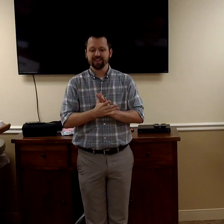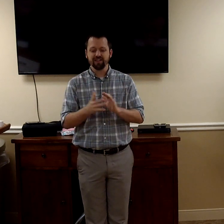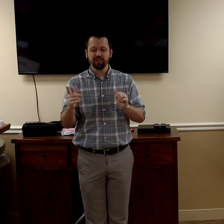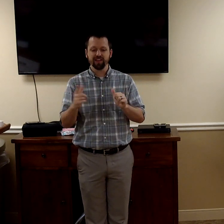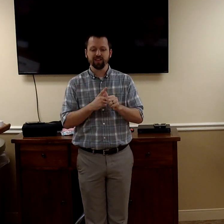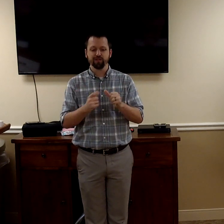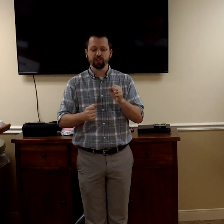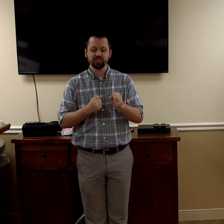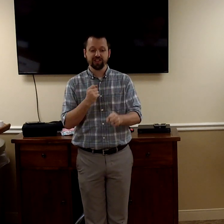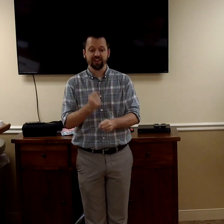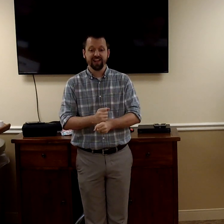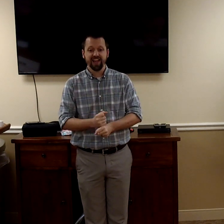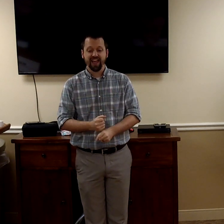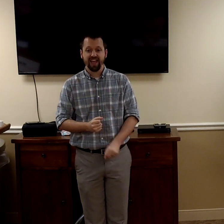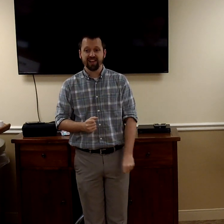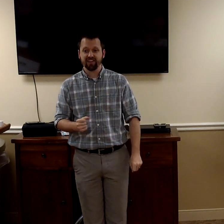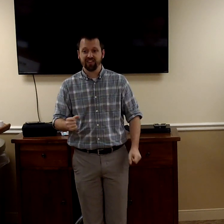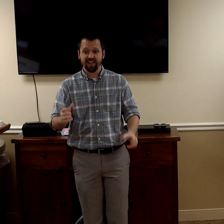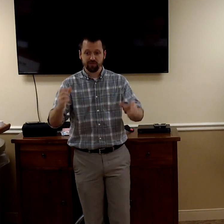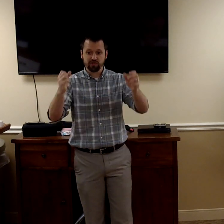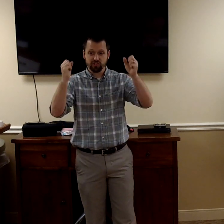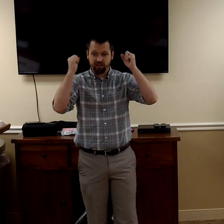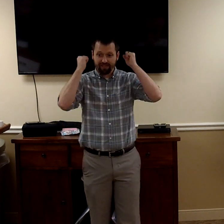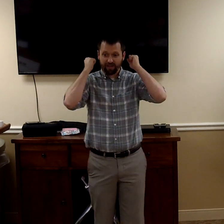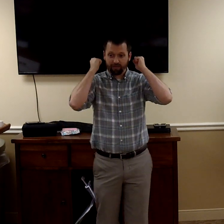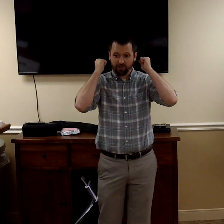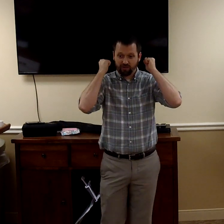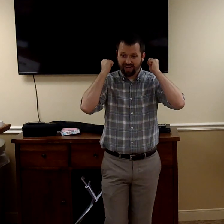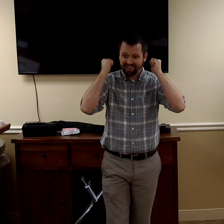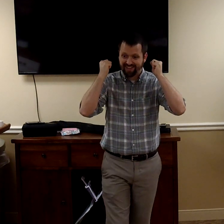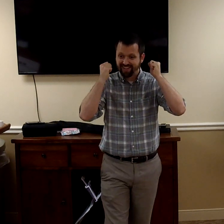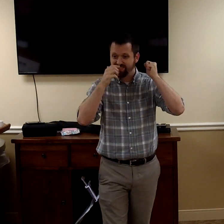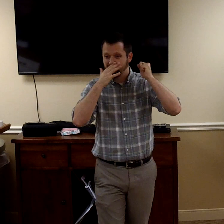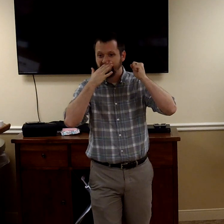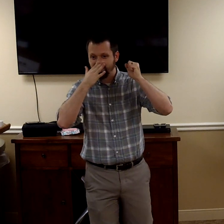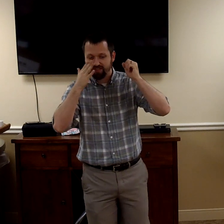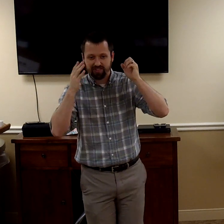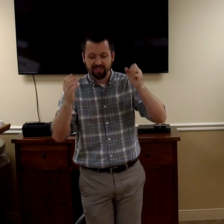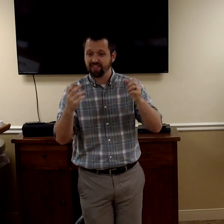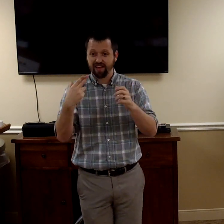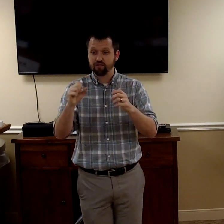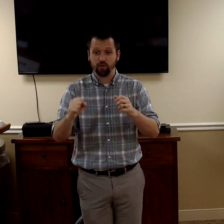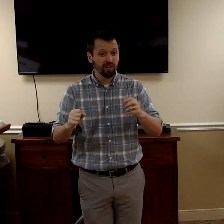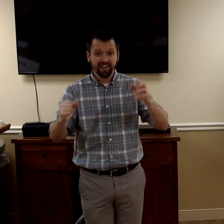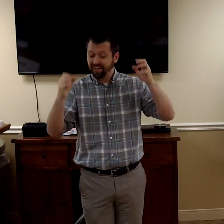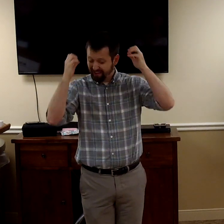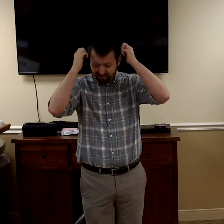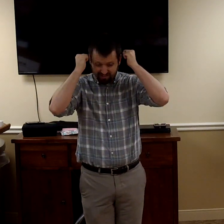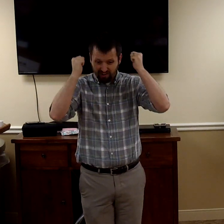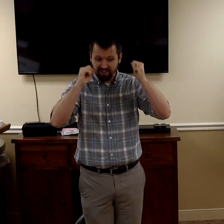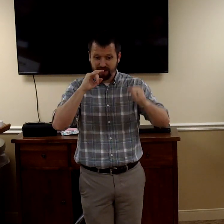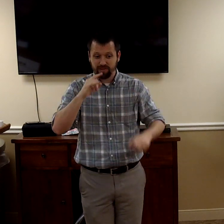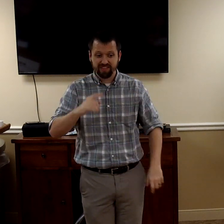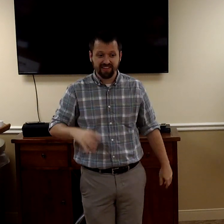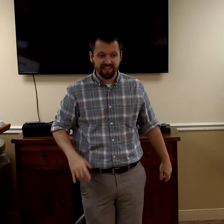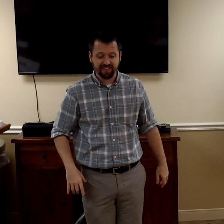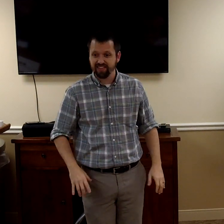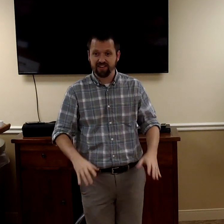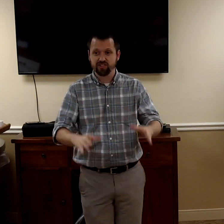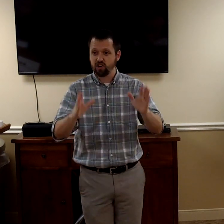was like his first year, and the class was just driving him crazy. And he's just like having this is high school. He's having such a hard time with these kids, and they just aren't